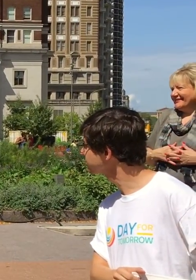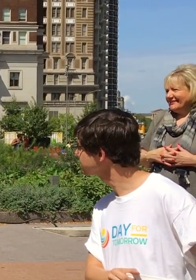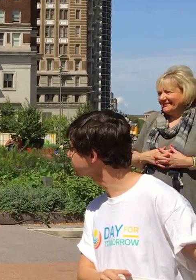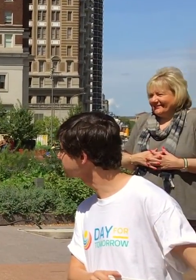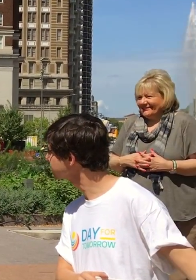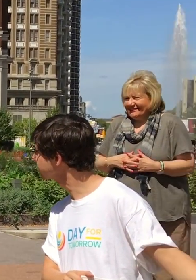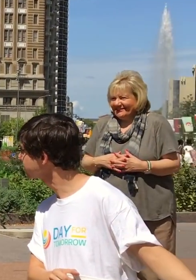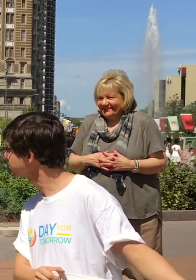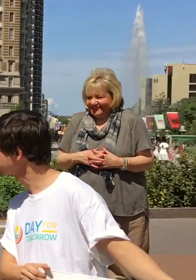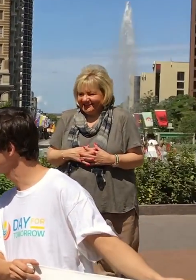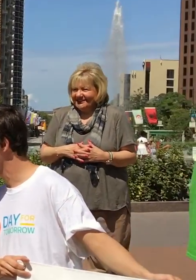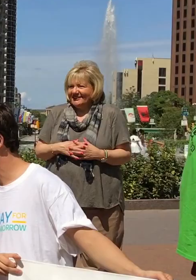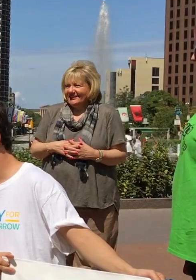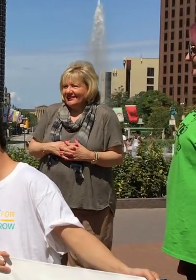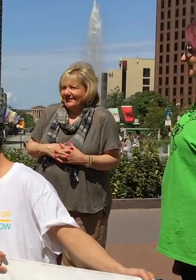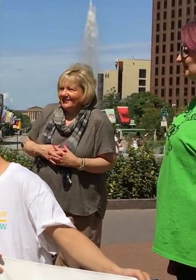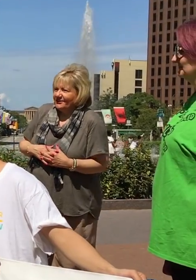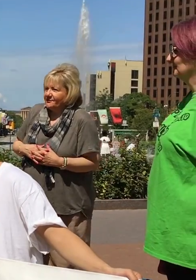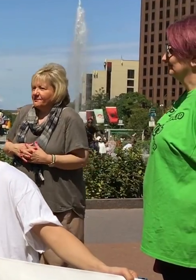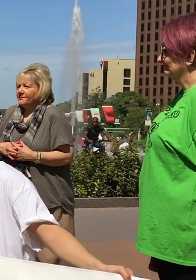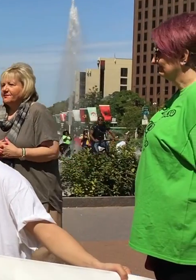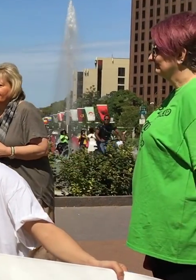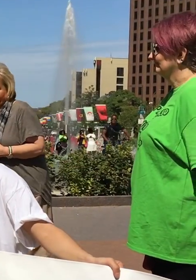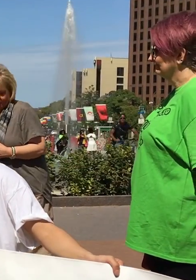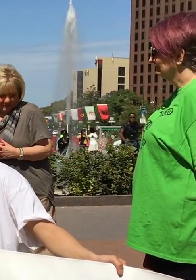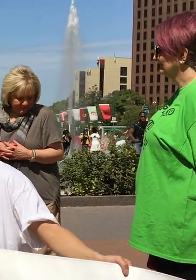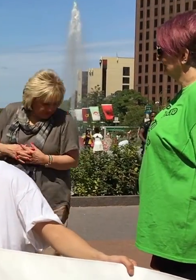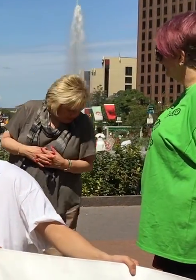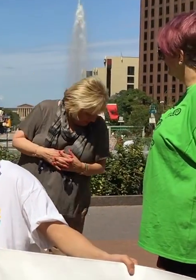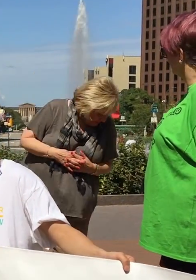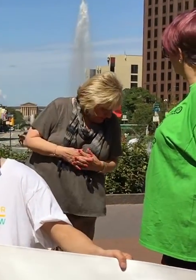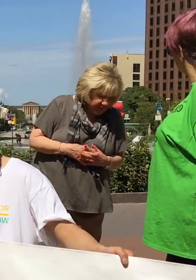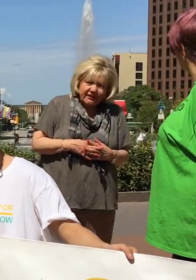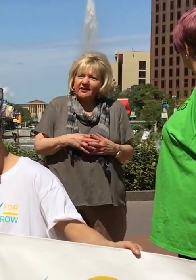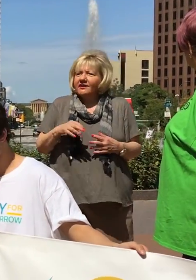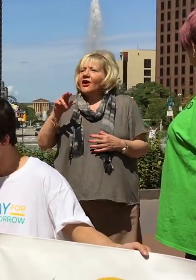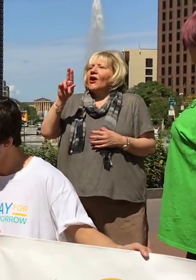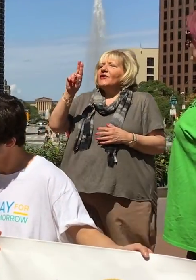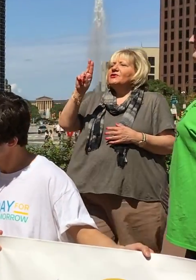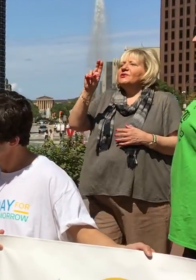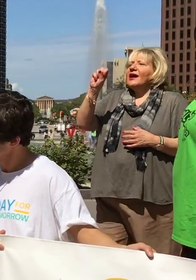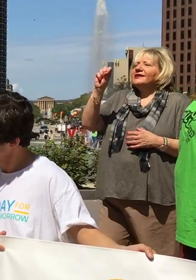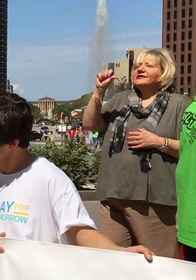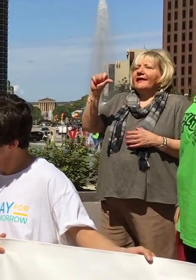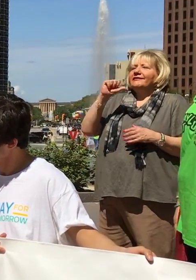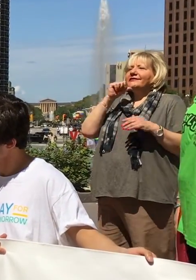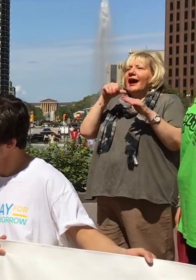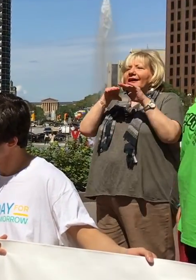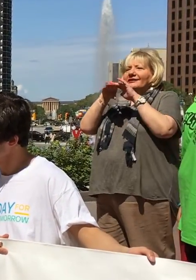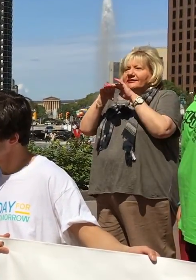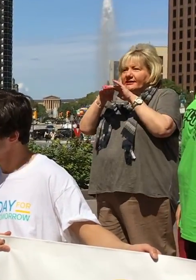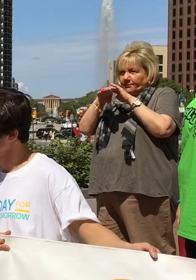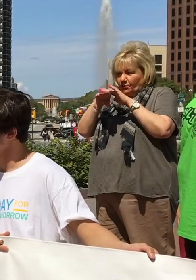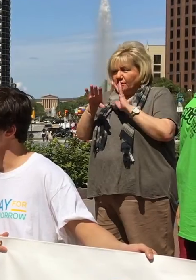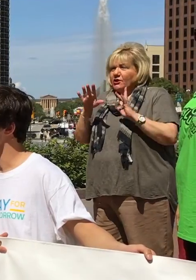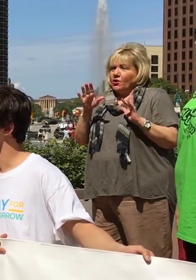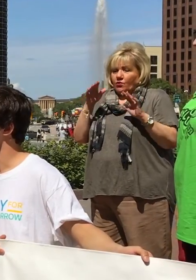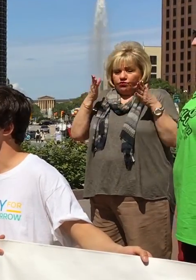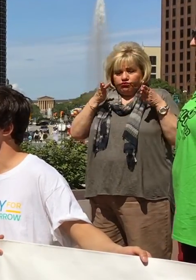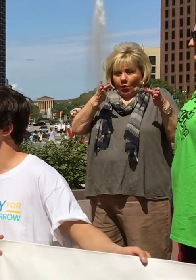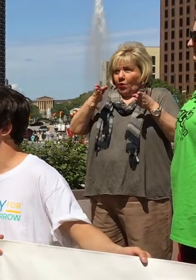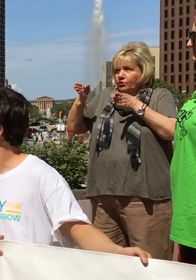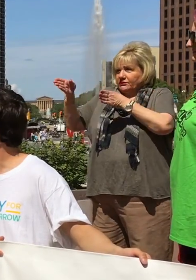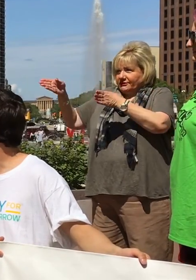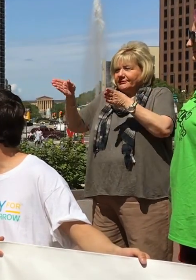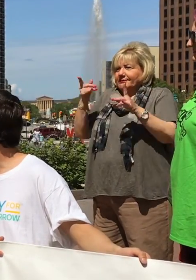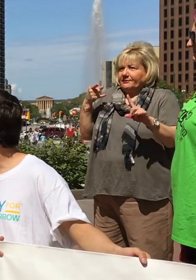Okay. The United States is not accessible. The roads were built for cars and not for people. And that's why the only